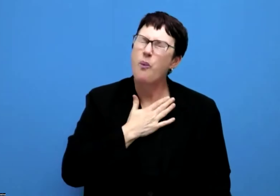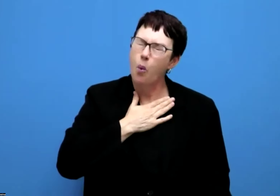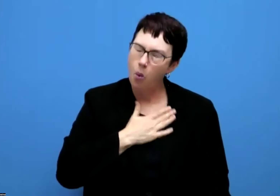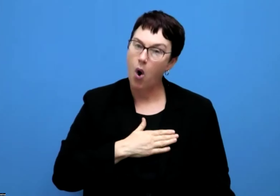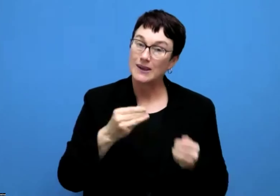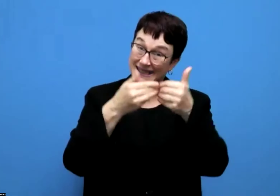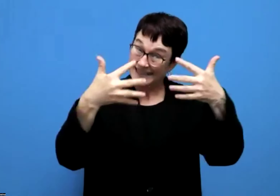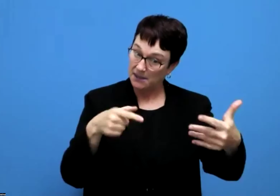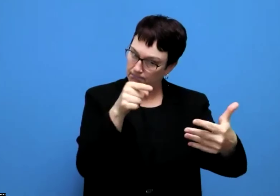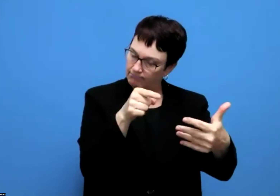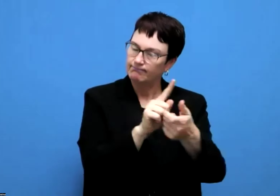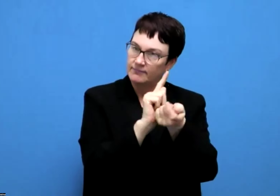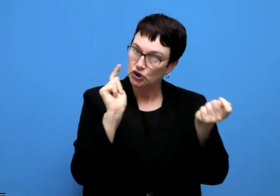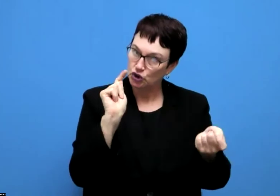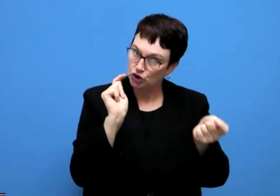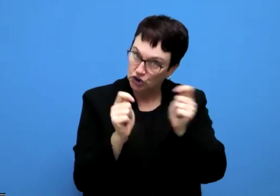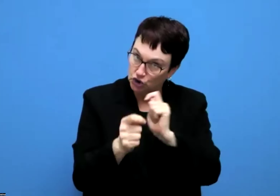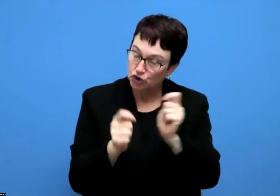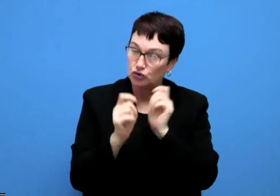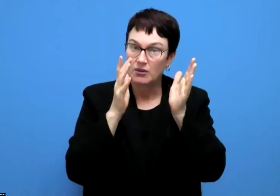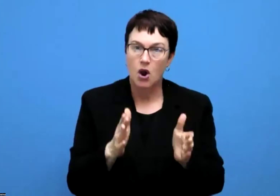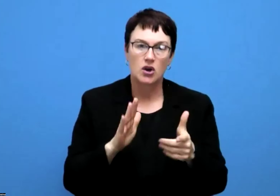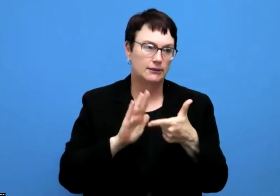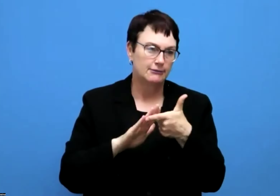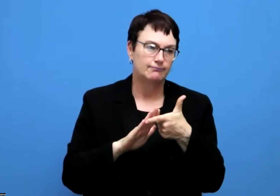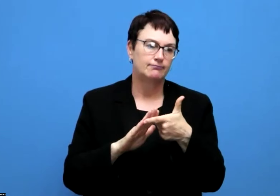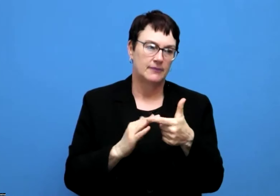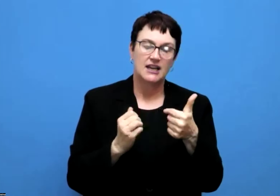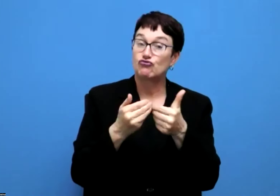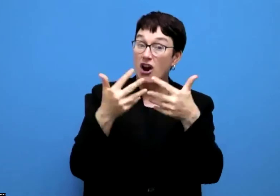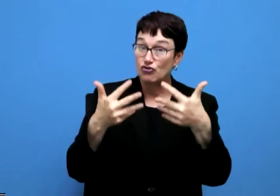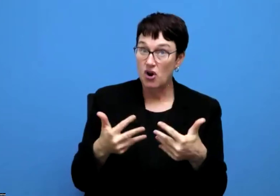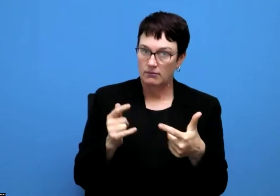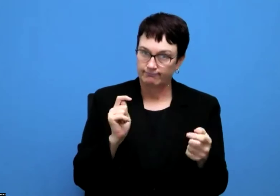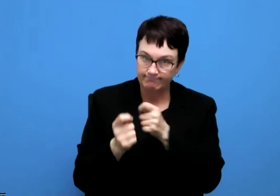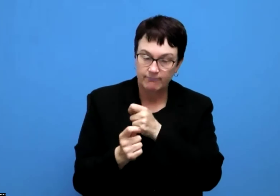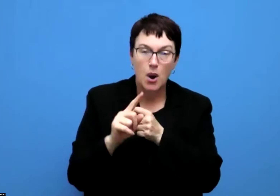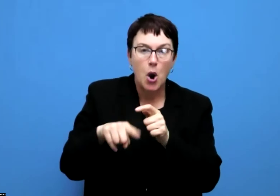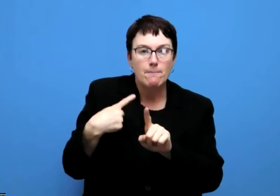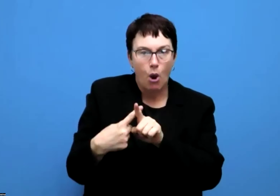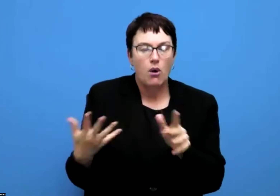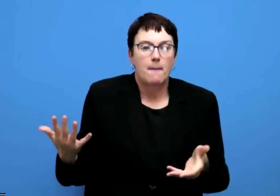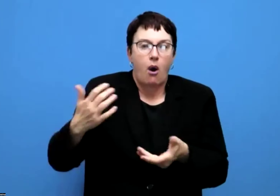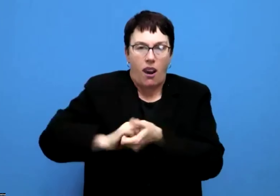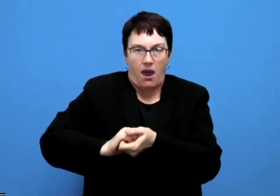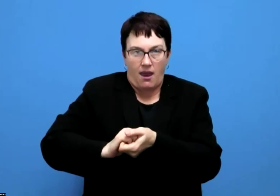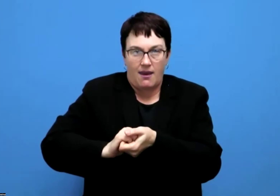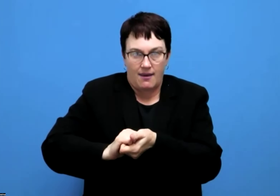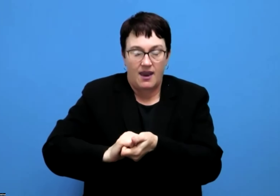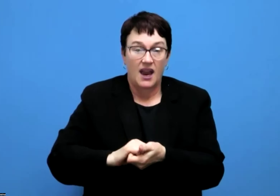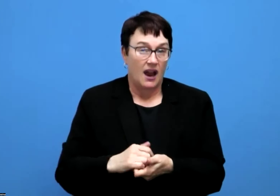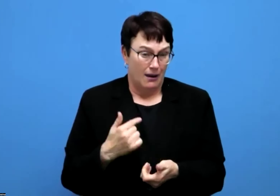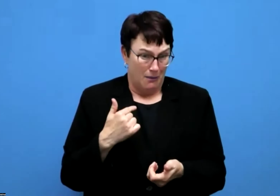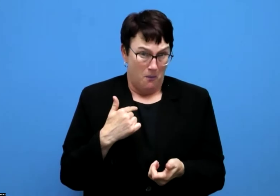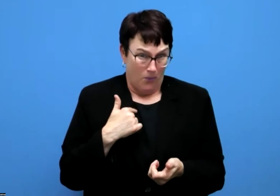structural reform, and sustained partnerships. Key to achieving this is ensuring dedicated disability inclusion expertise within